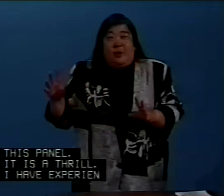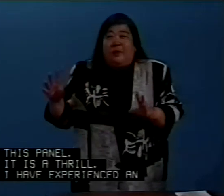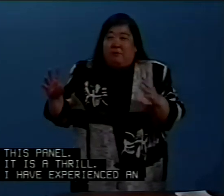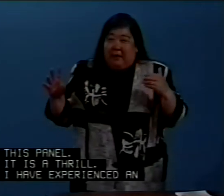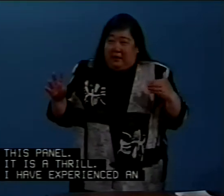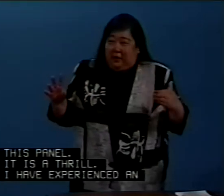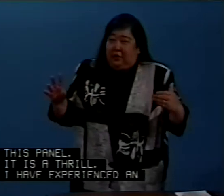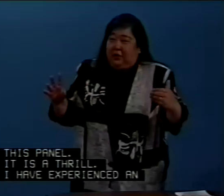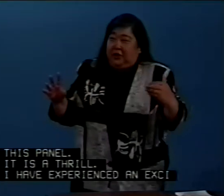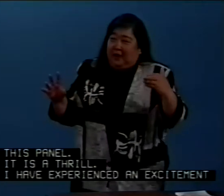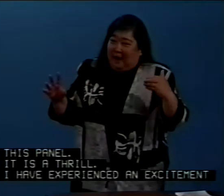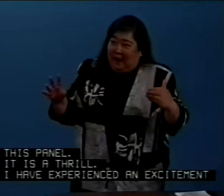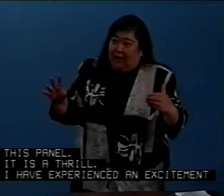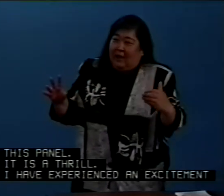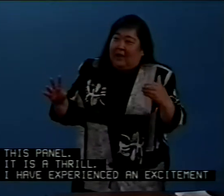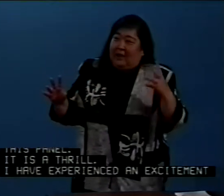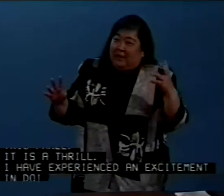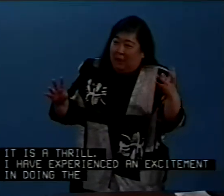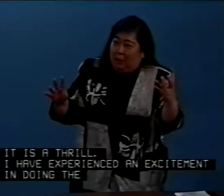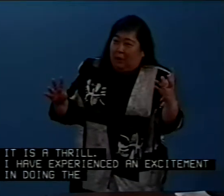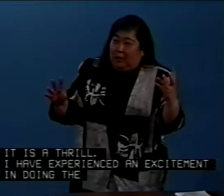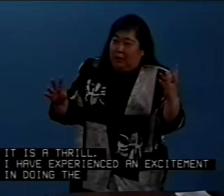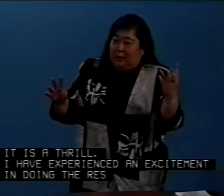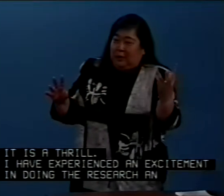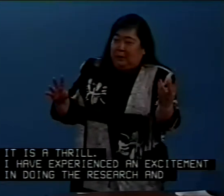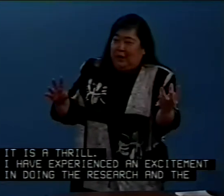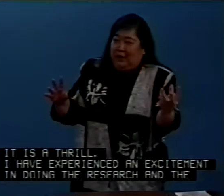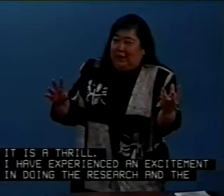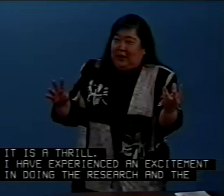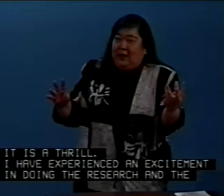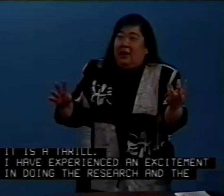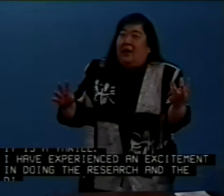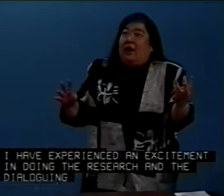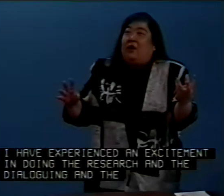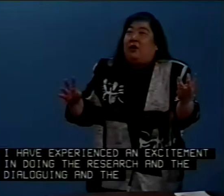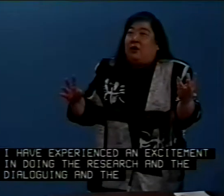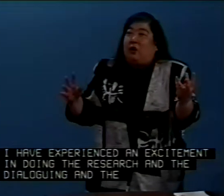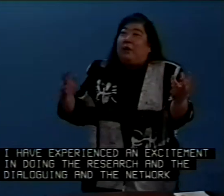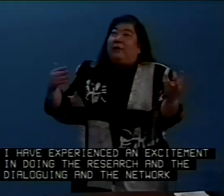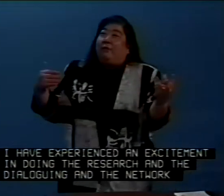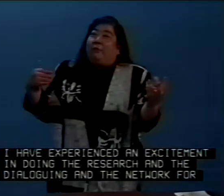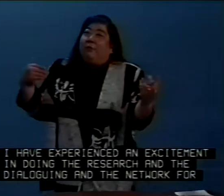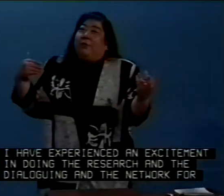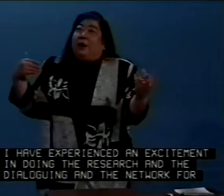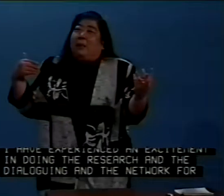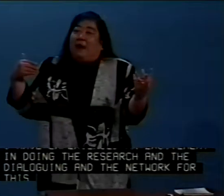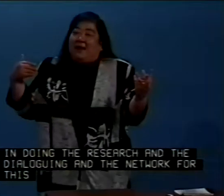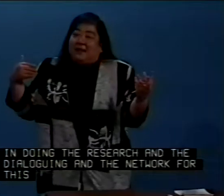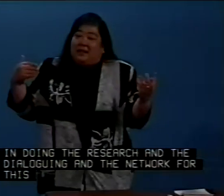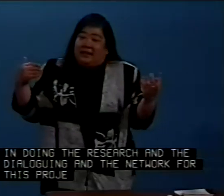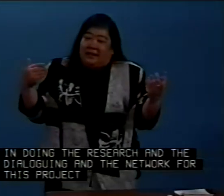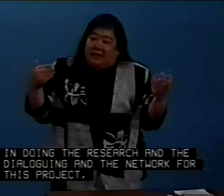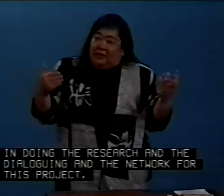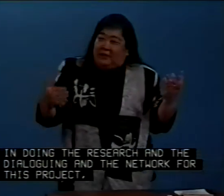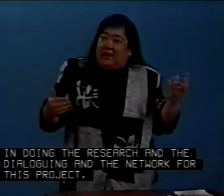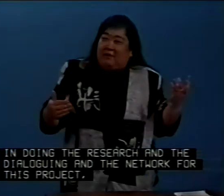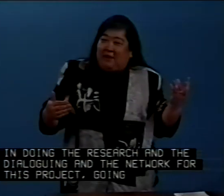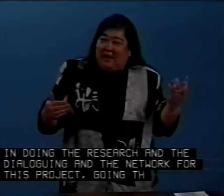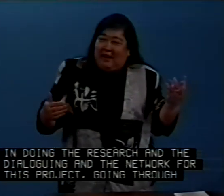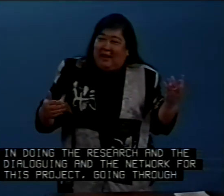the research and the dialoguing and the network for this project, going through a process of self-discovery.